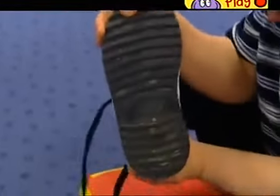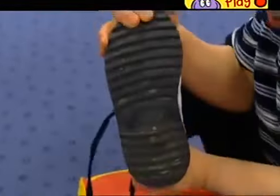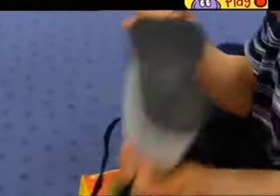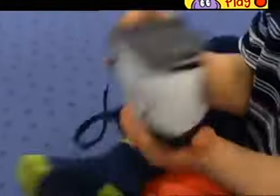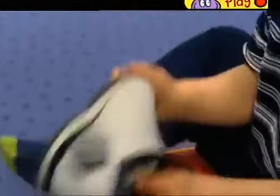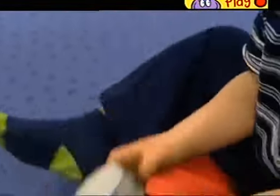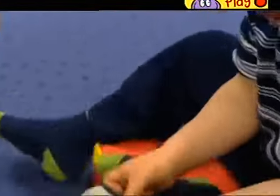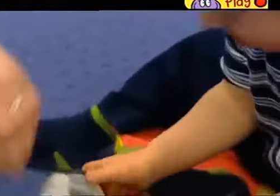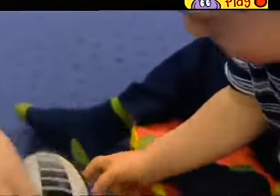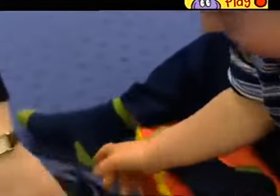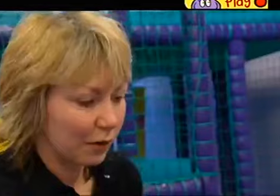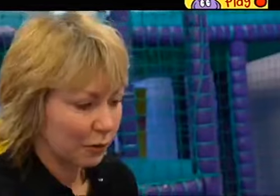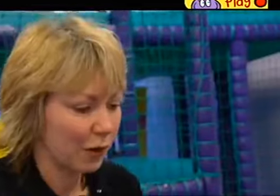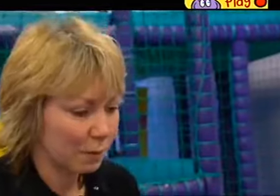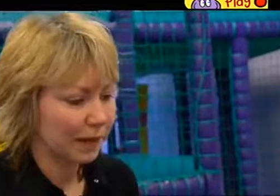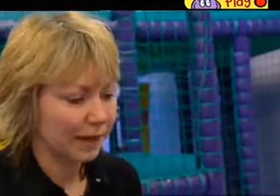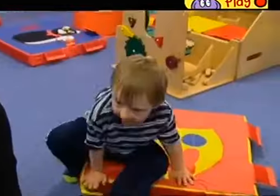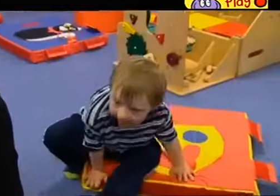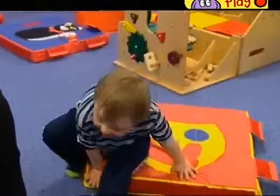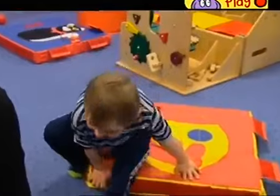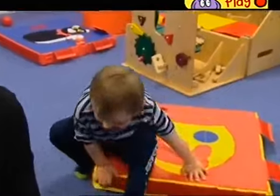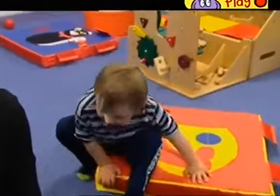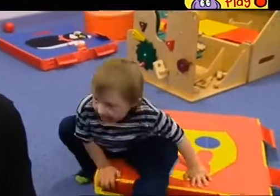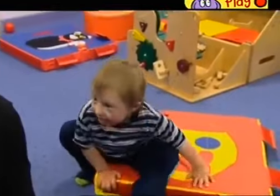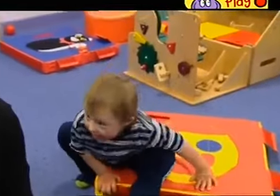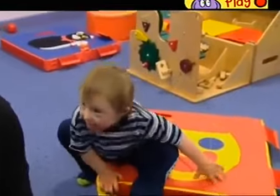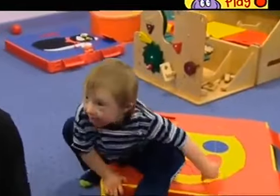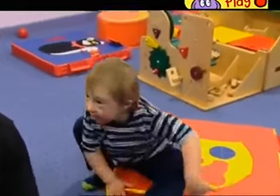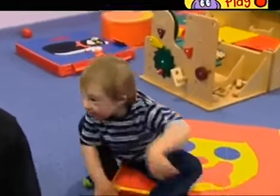I wonder what John is going to play with first. Go! Come! Let's